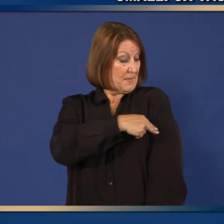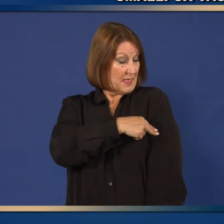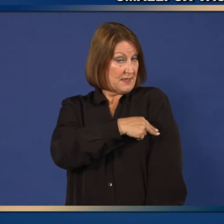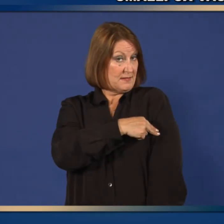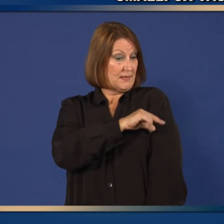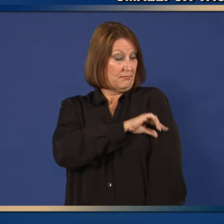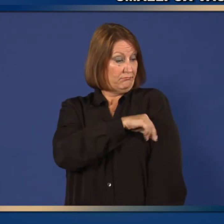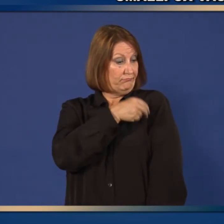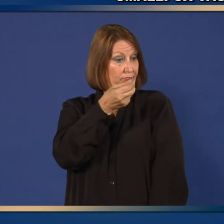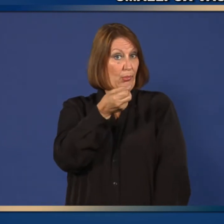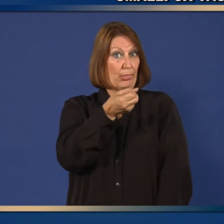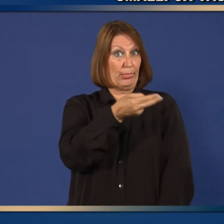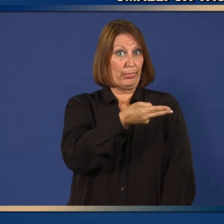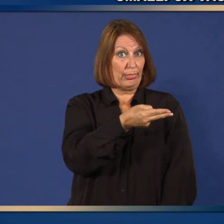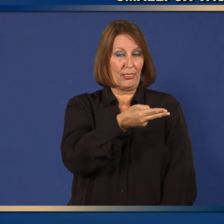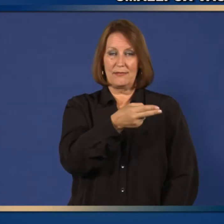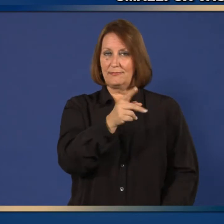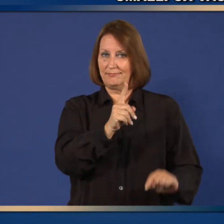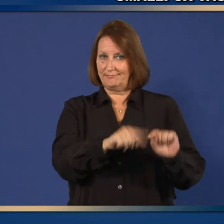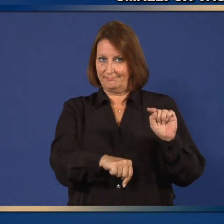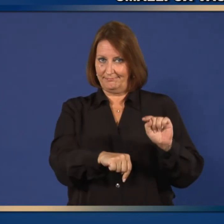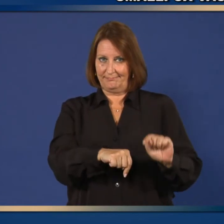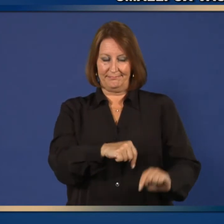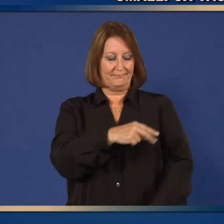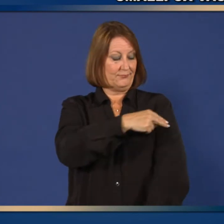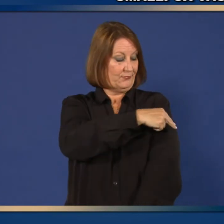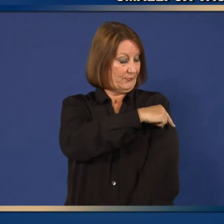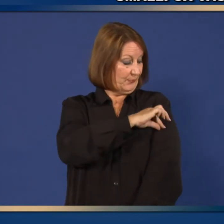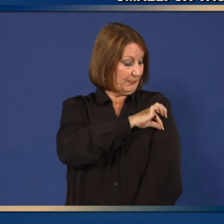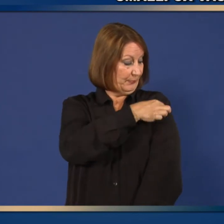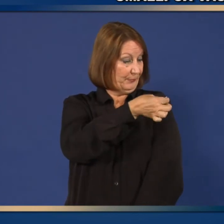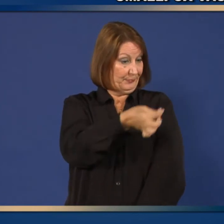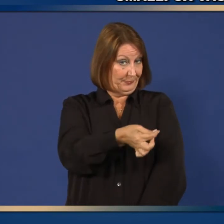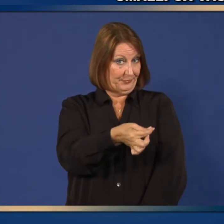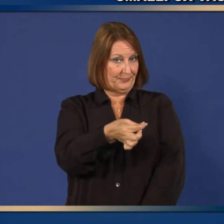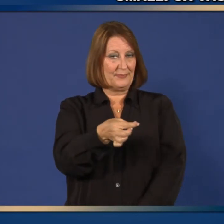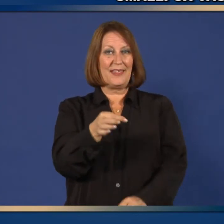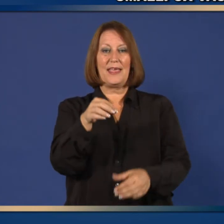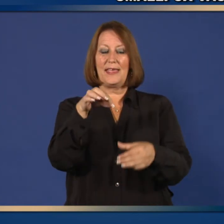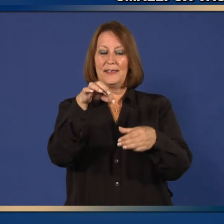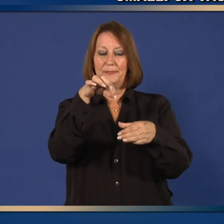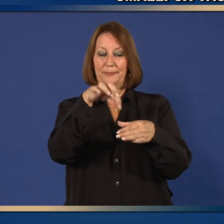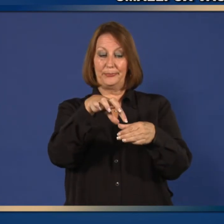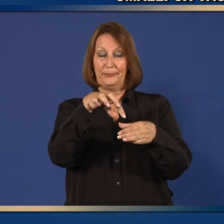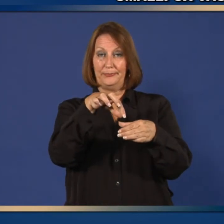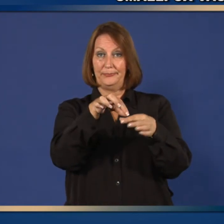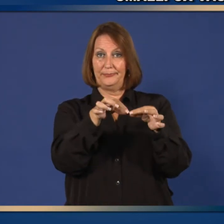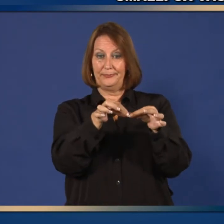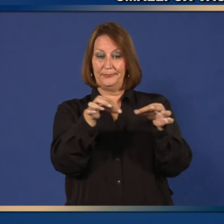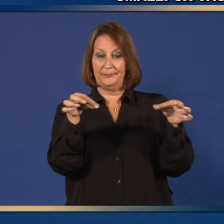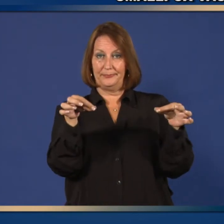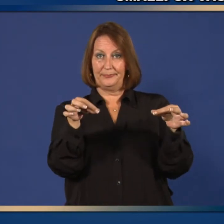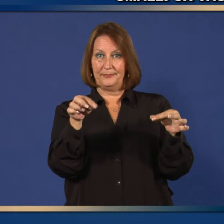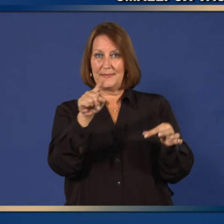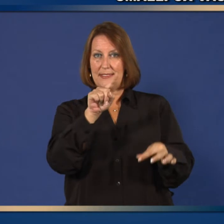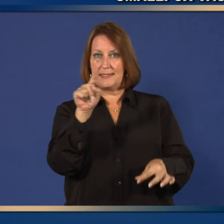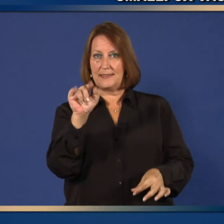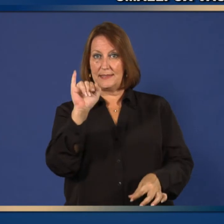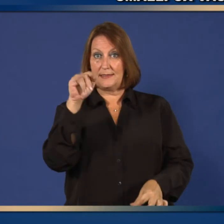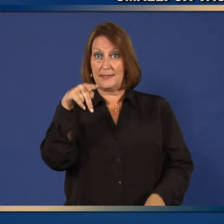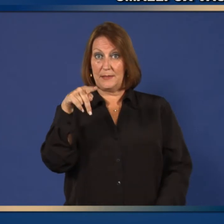Put used bandages in plastic zip bags, then throw them away in the regular trash.